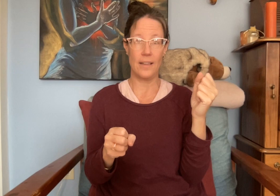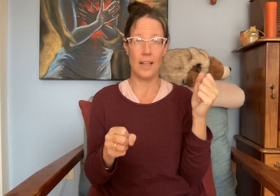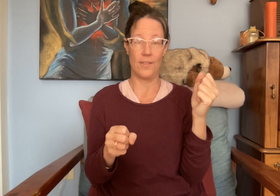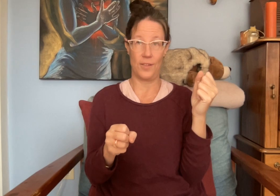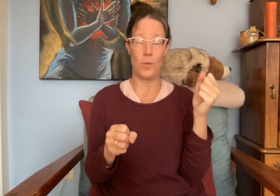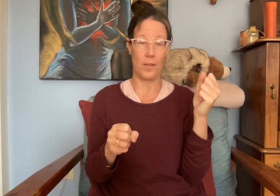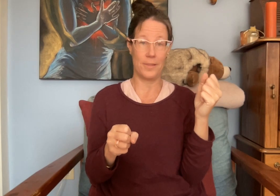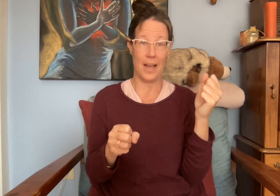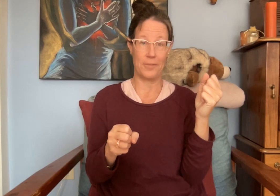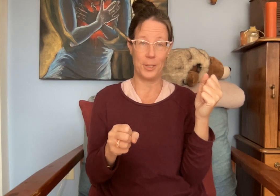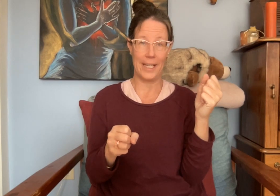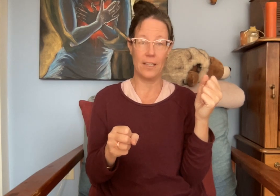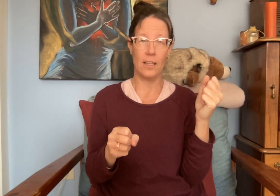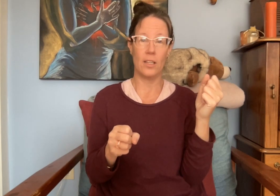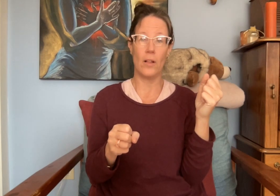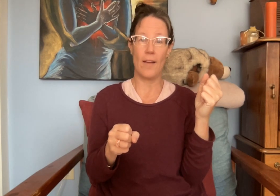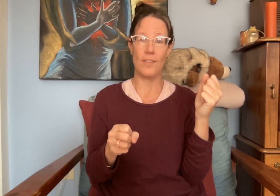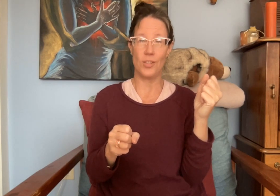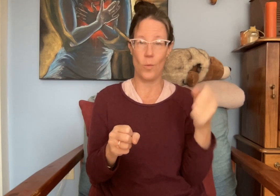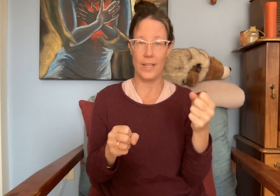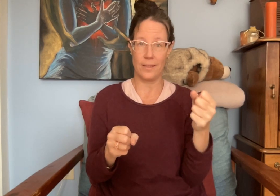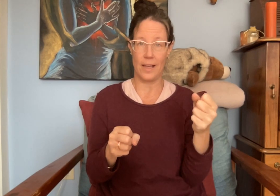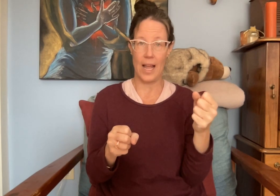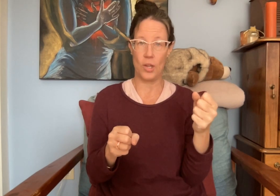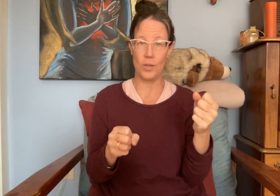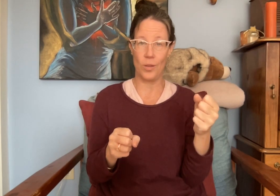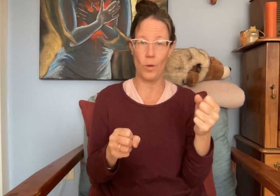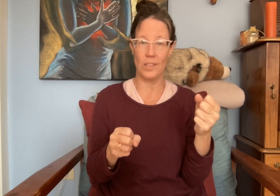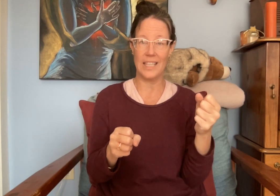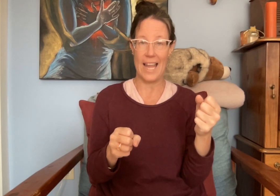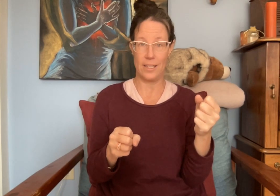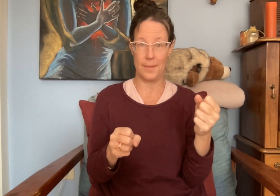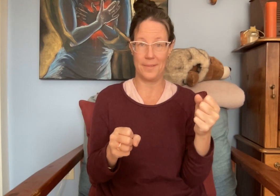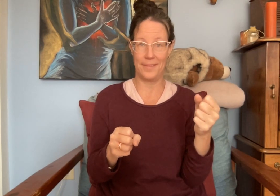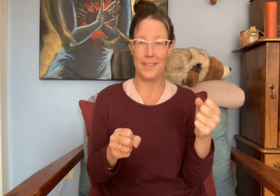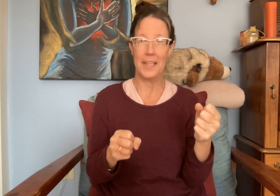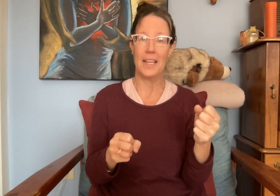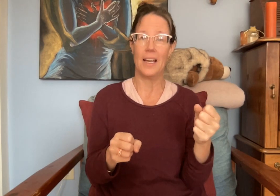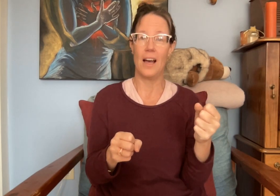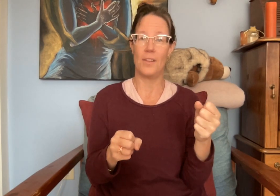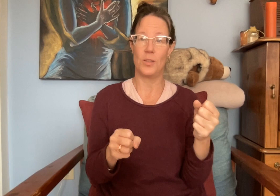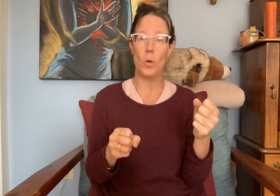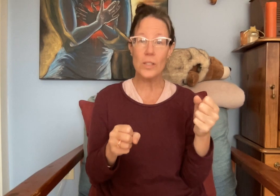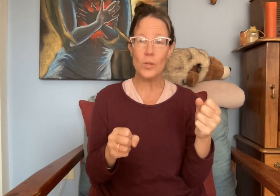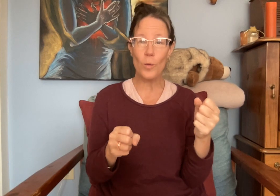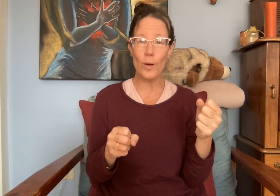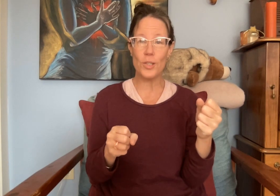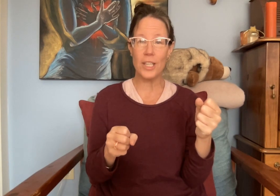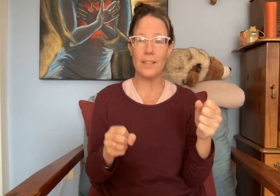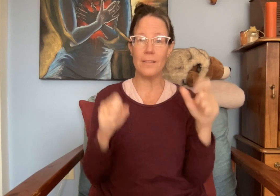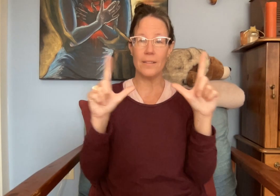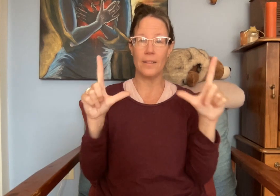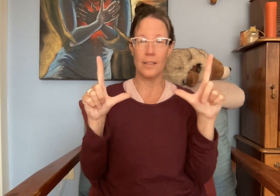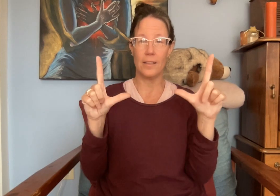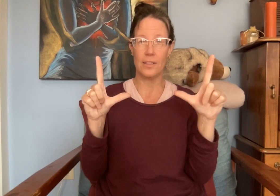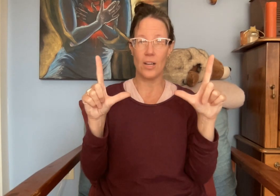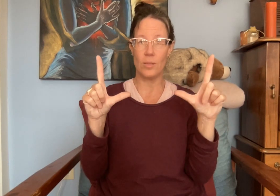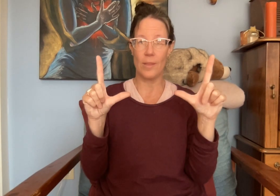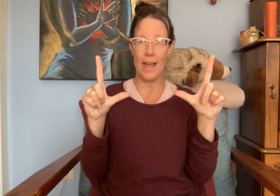and a few others after it, you'll have the choice on how you do the word let. There's an old school version, starts with